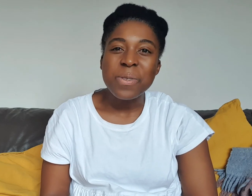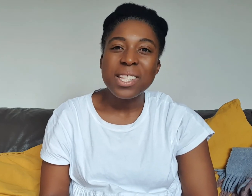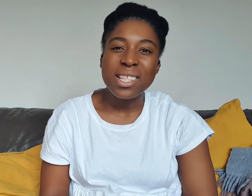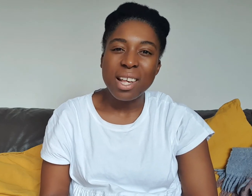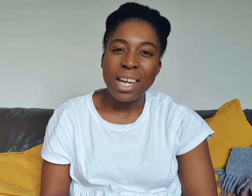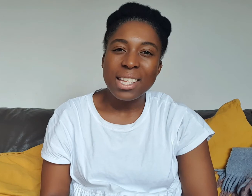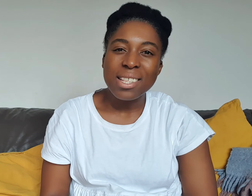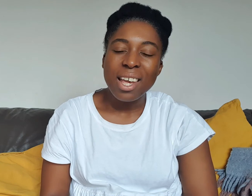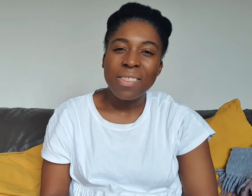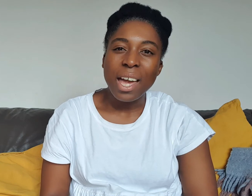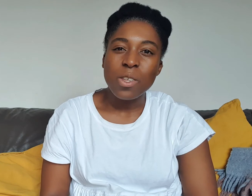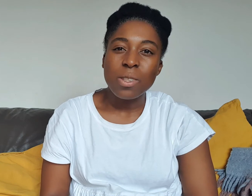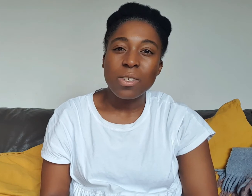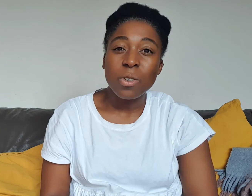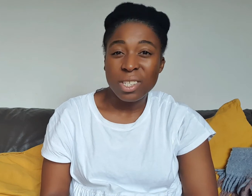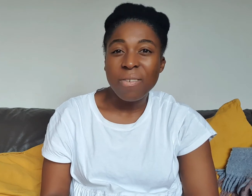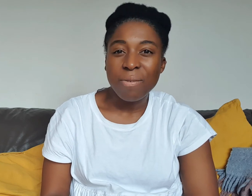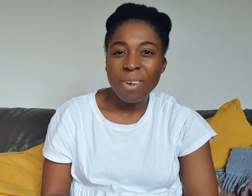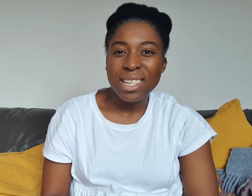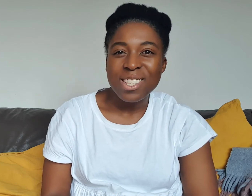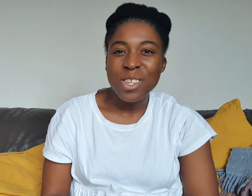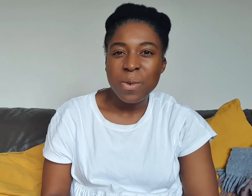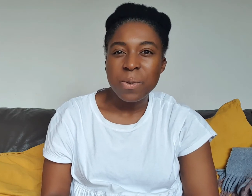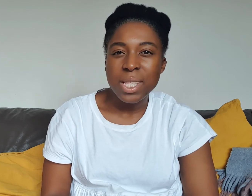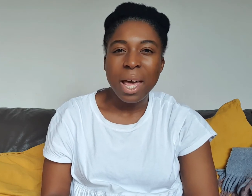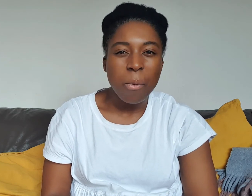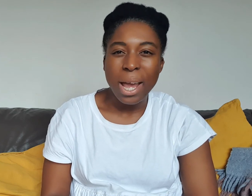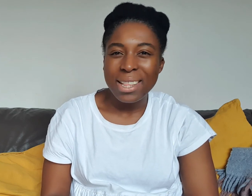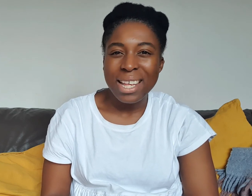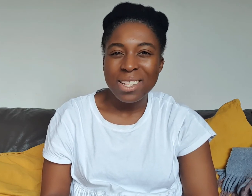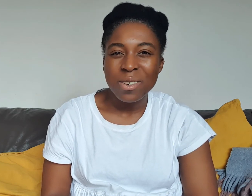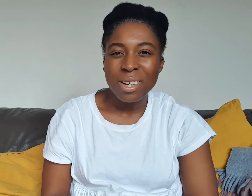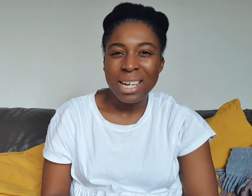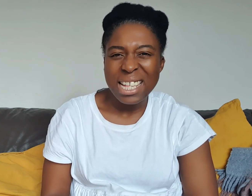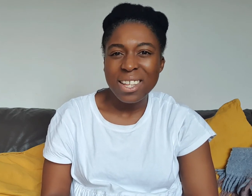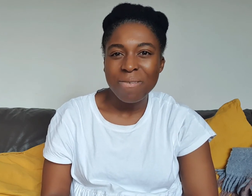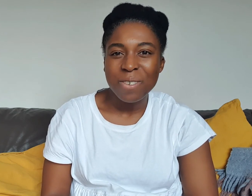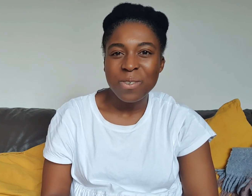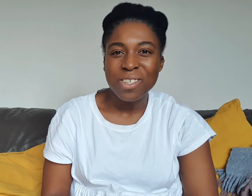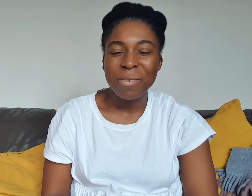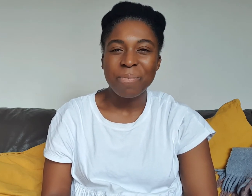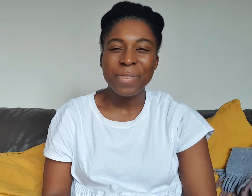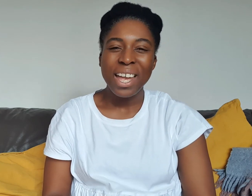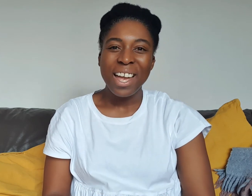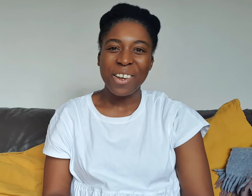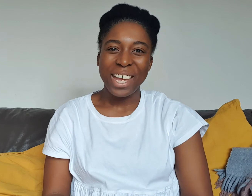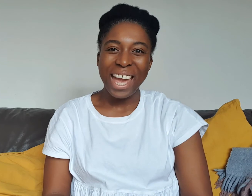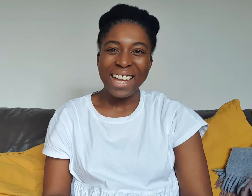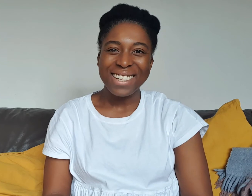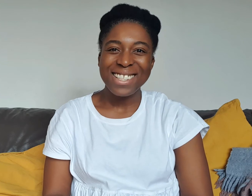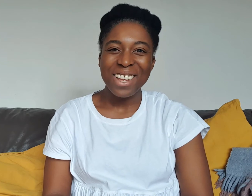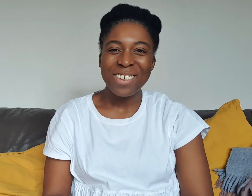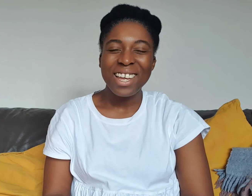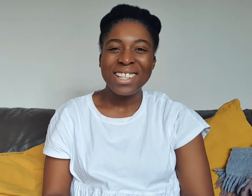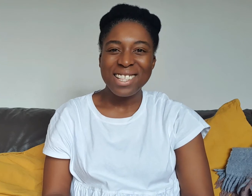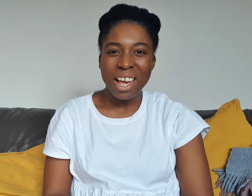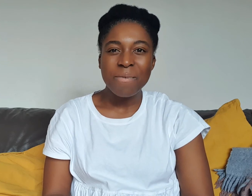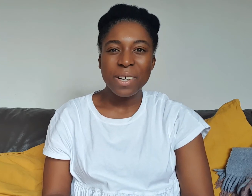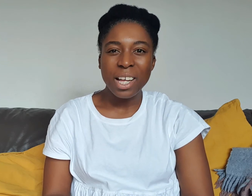the signs that your deaf friends use. That way there's less confusion. Okay, so the sign for Glasgow